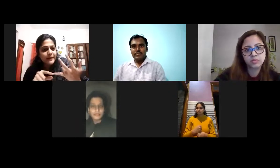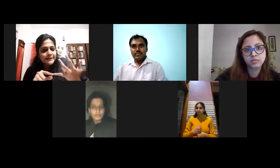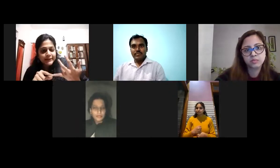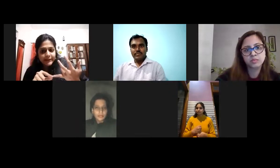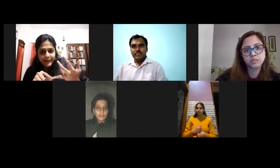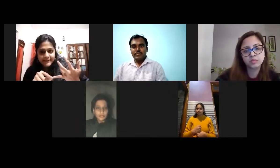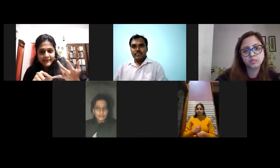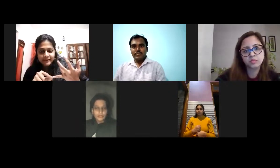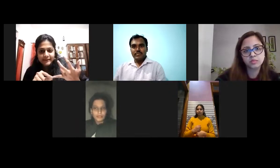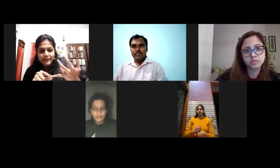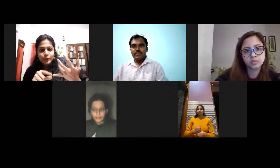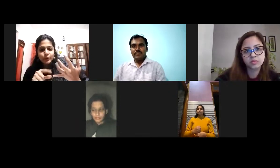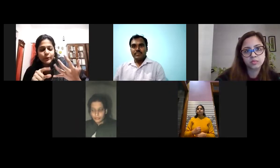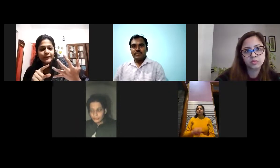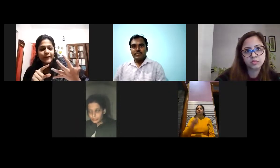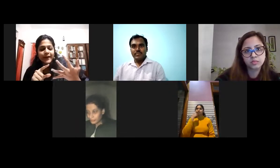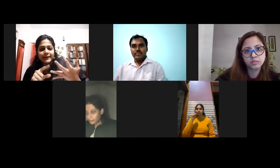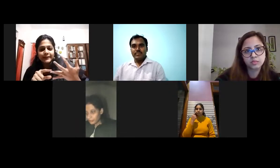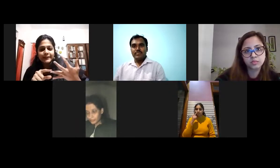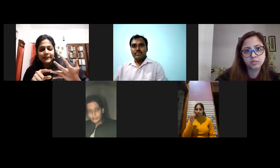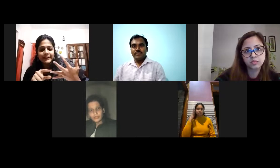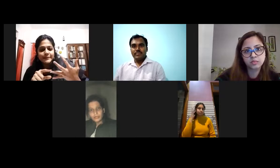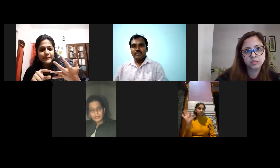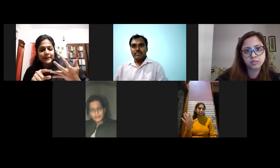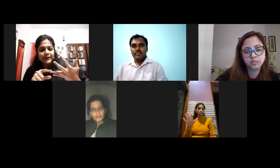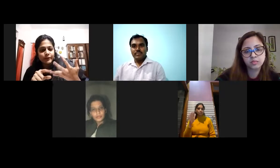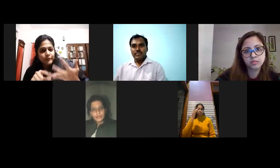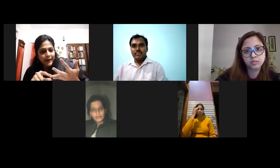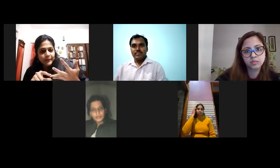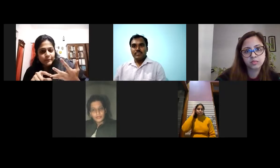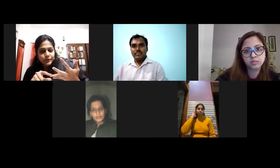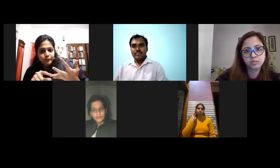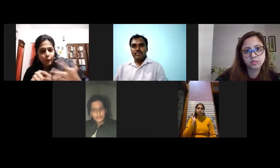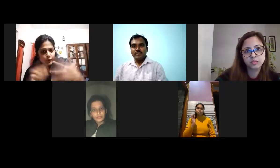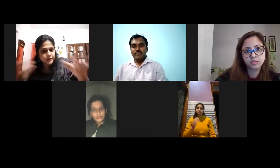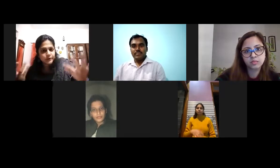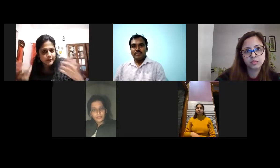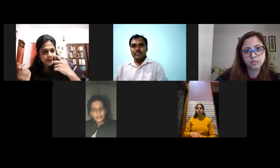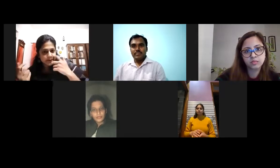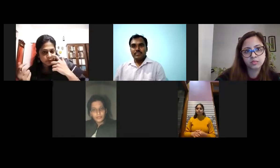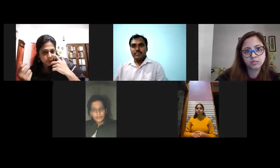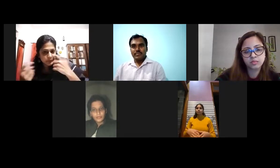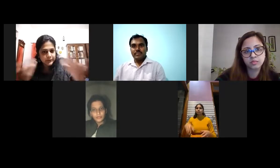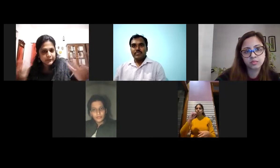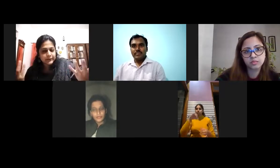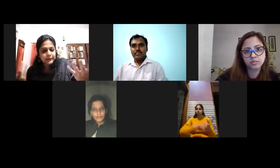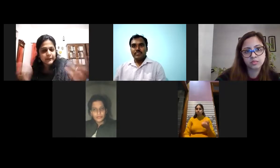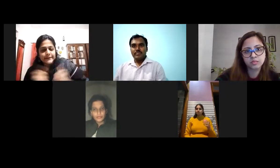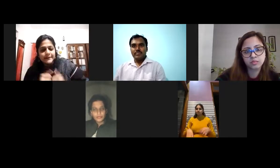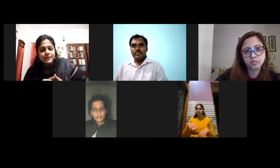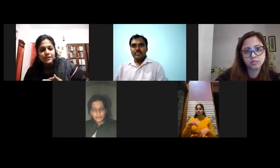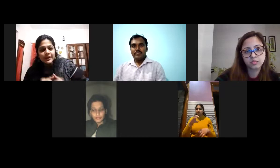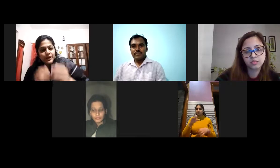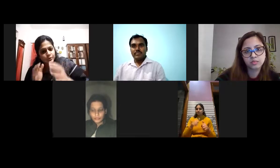at parental neglect here. You're looking at the fact that there is a particular kind of abandonment of Oscar on the basis of